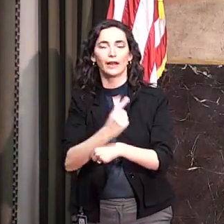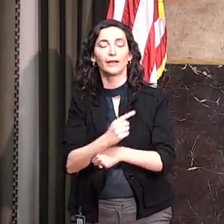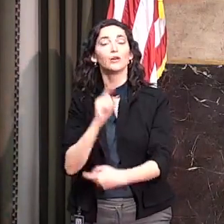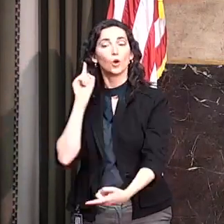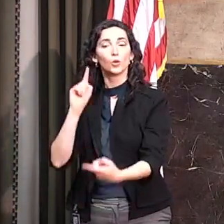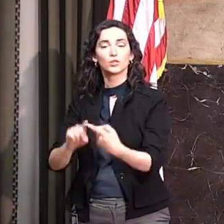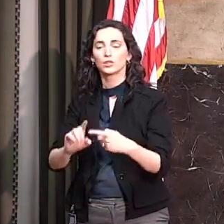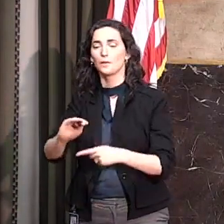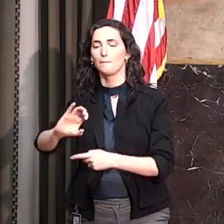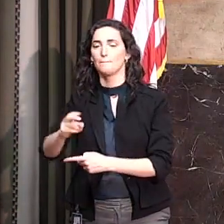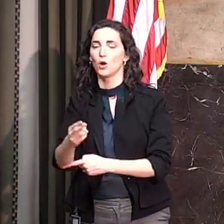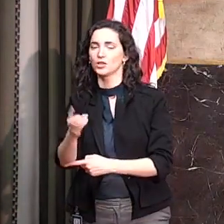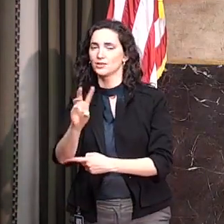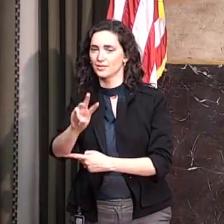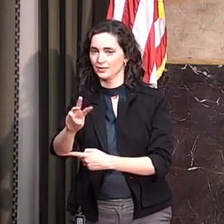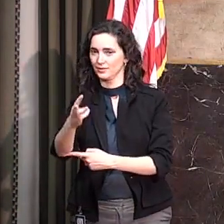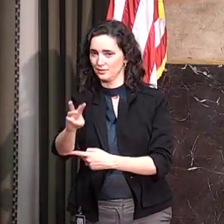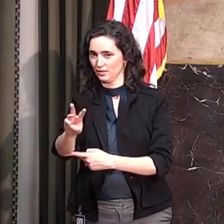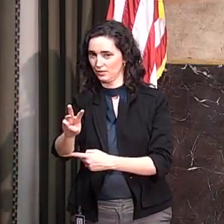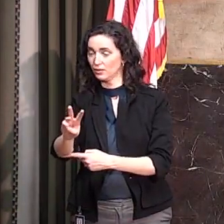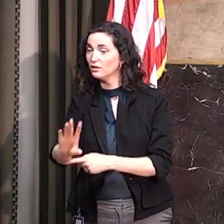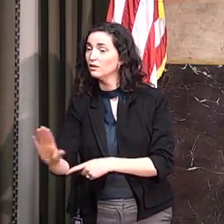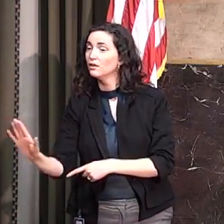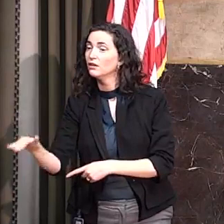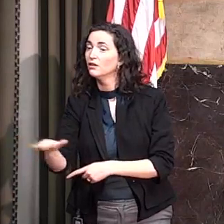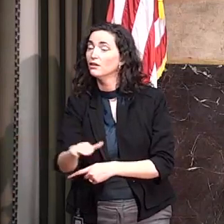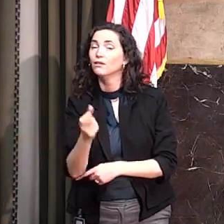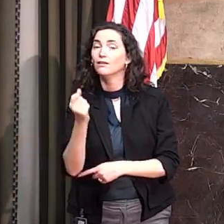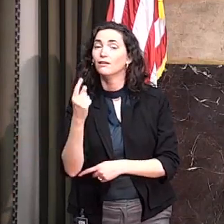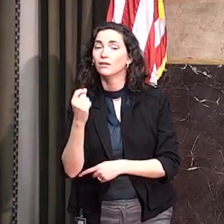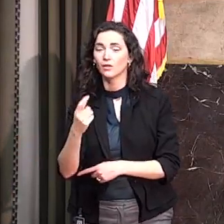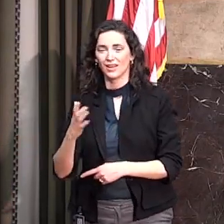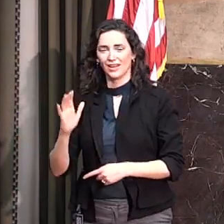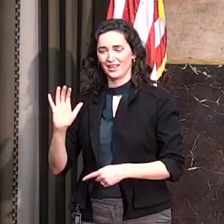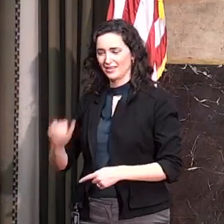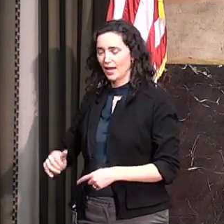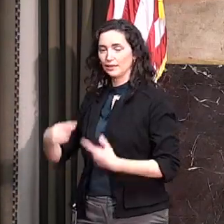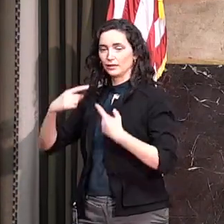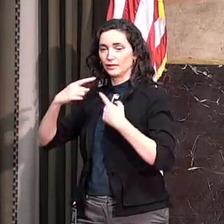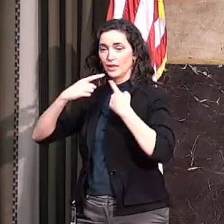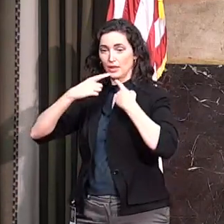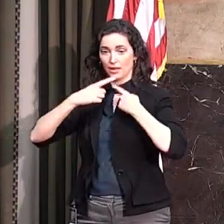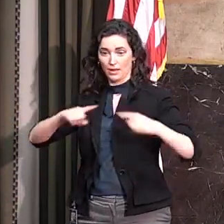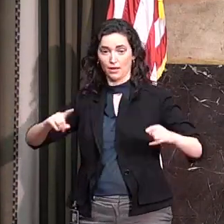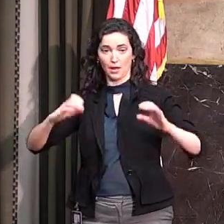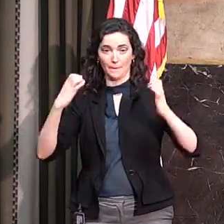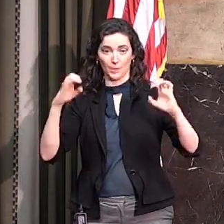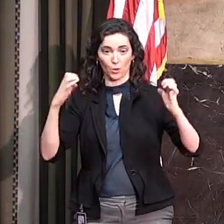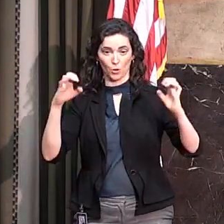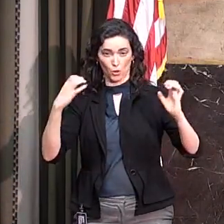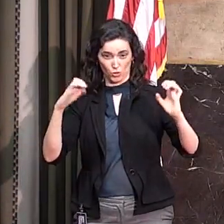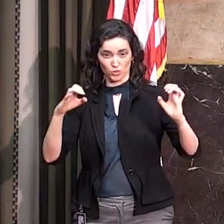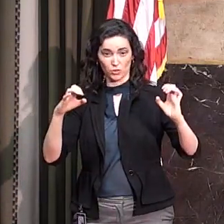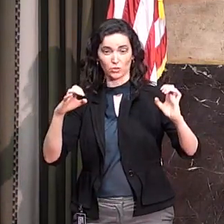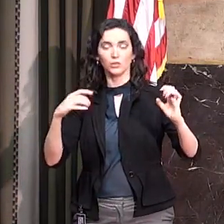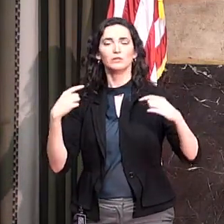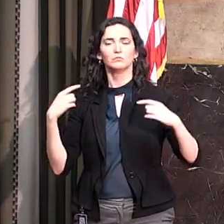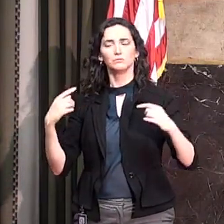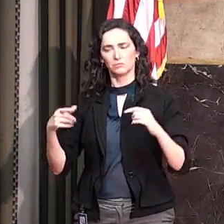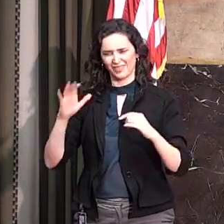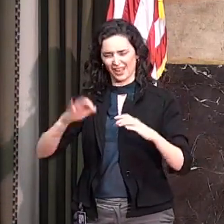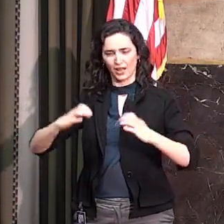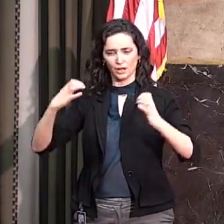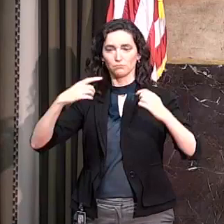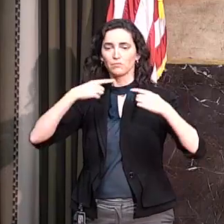the 16th. But as you know, what's contained in the public health emergency proclamation has changed over